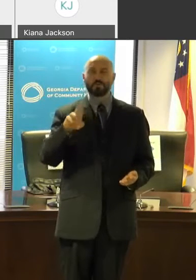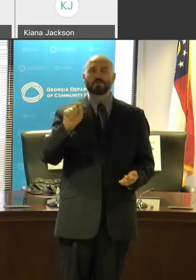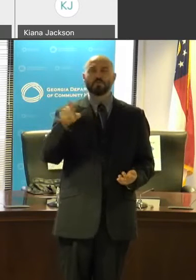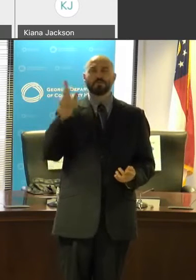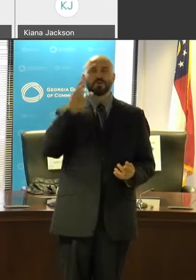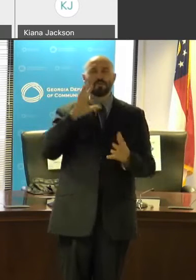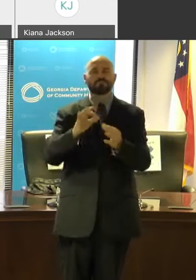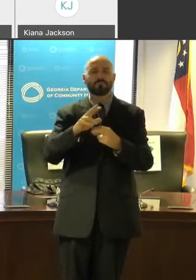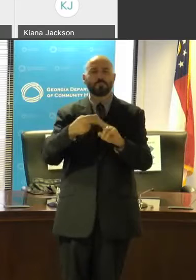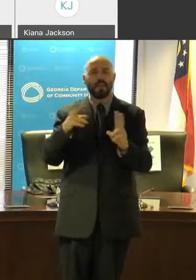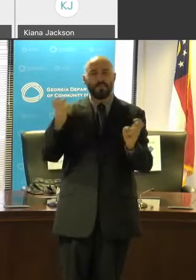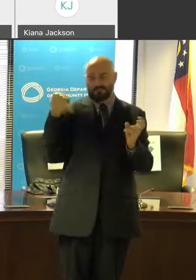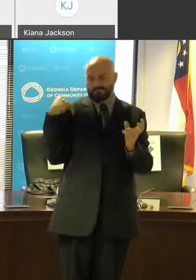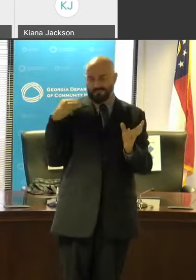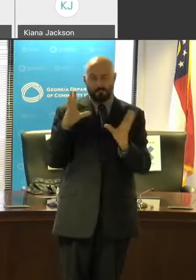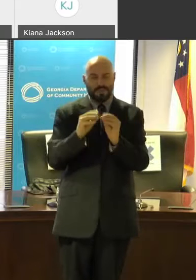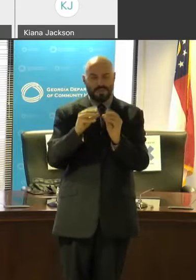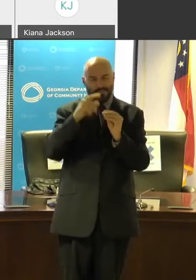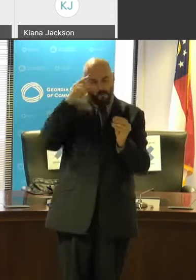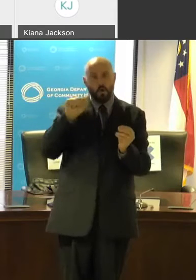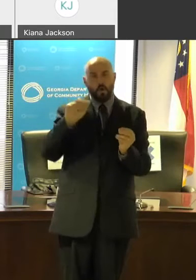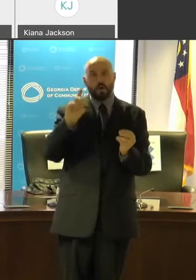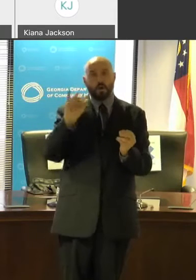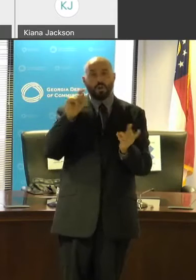this morning. So would you please go ahead, Russ?